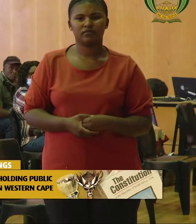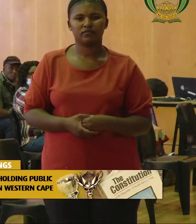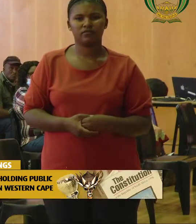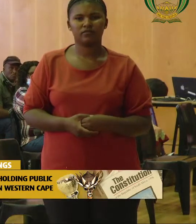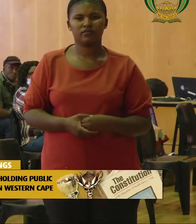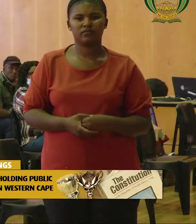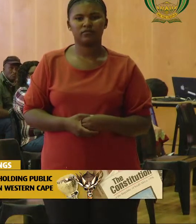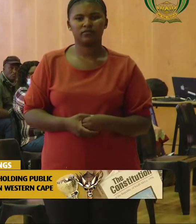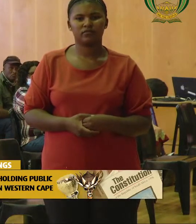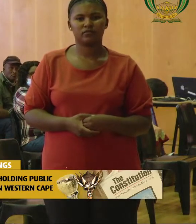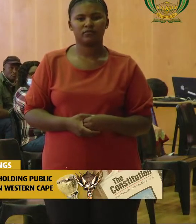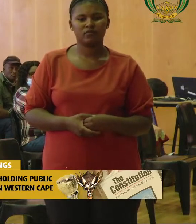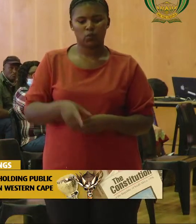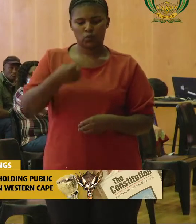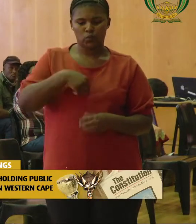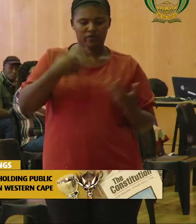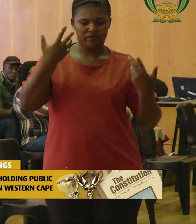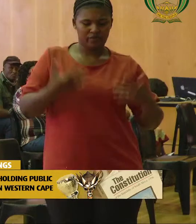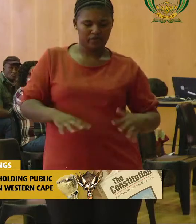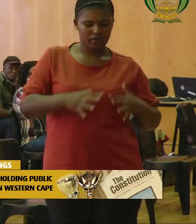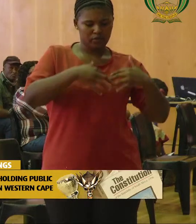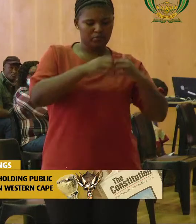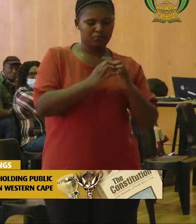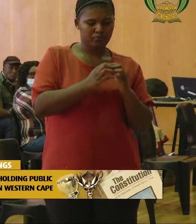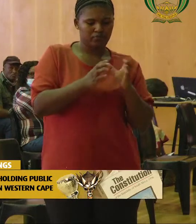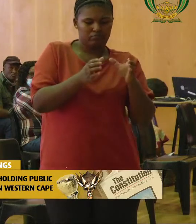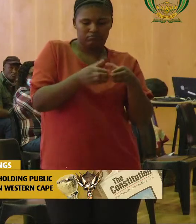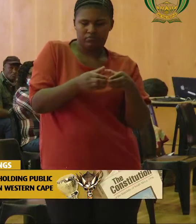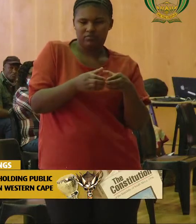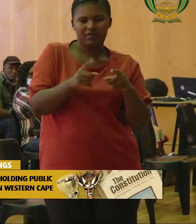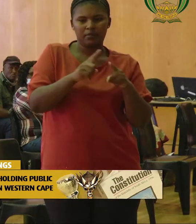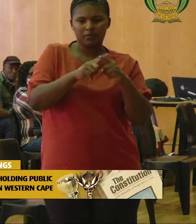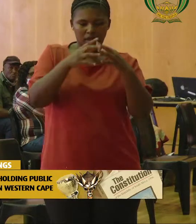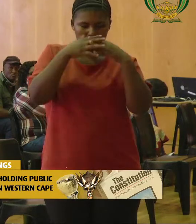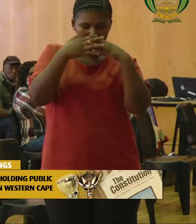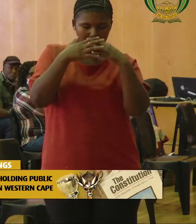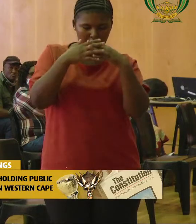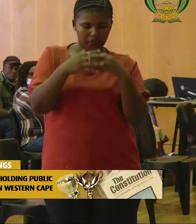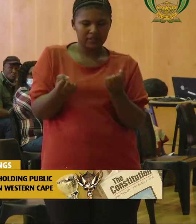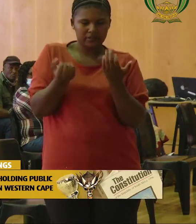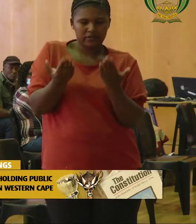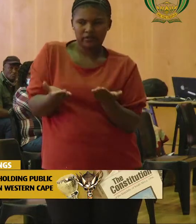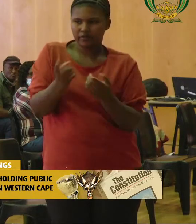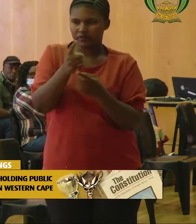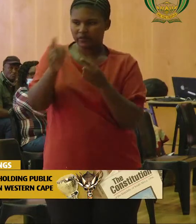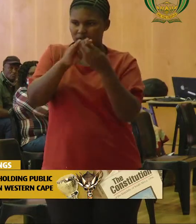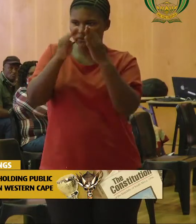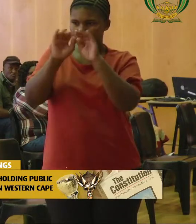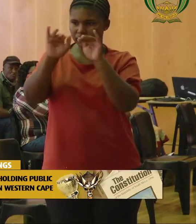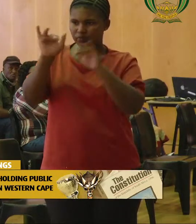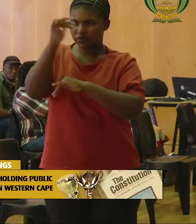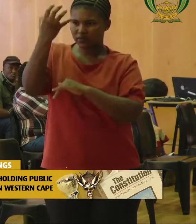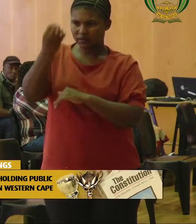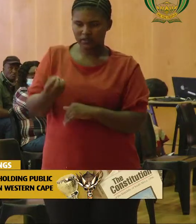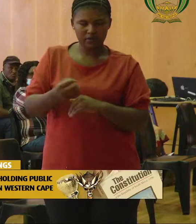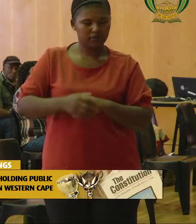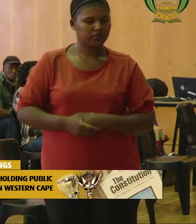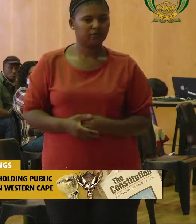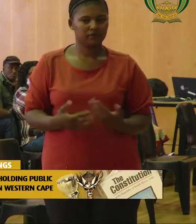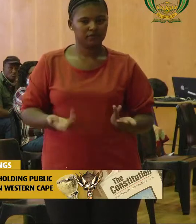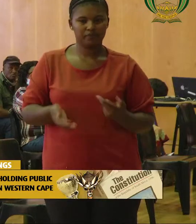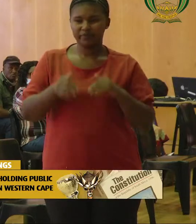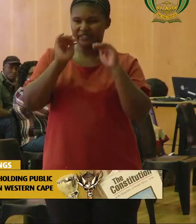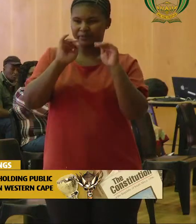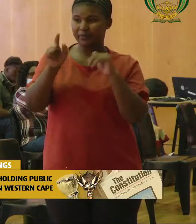Now, we formed a coalition, and it's a nightmare. No service delivery. Our people